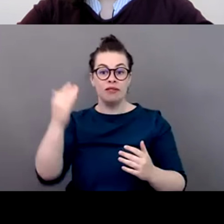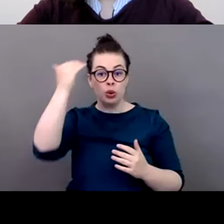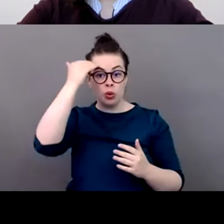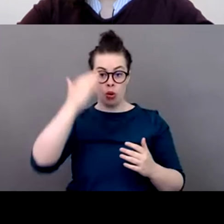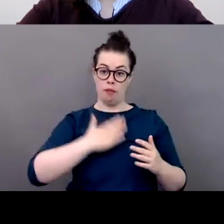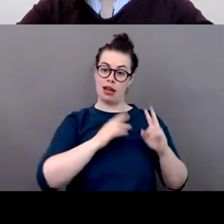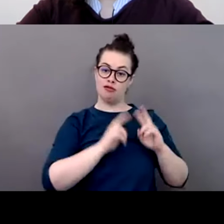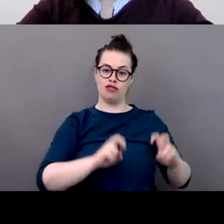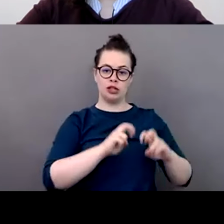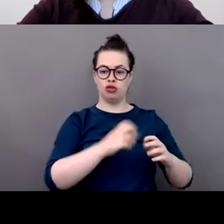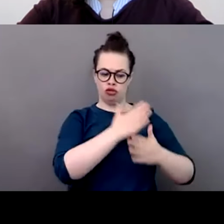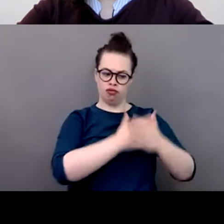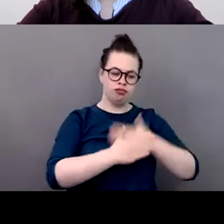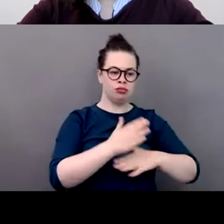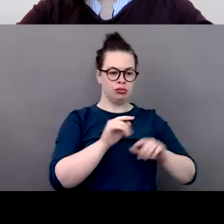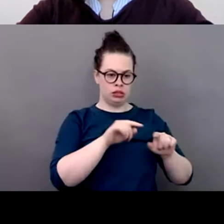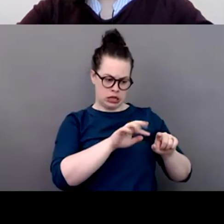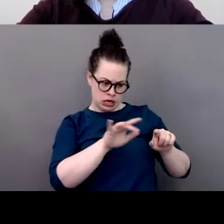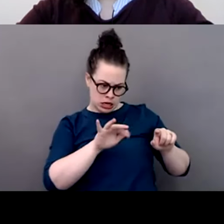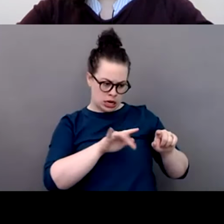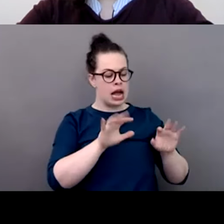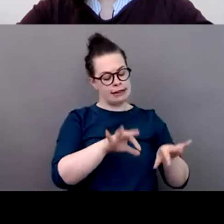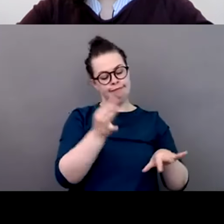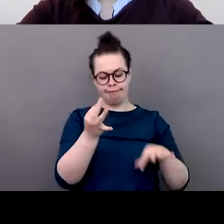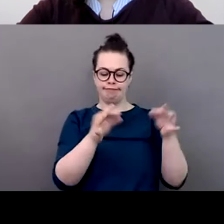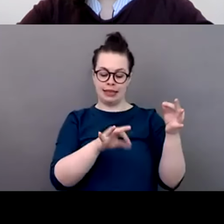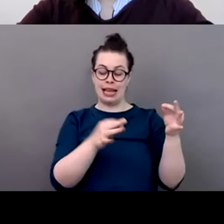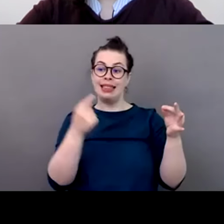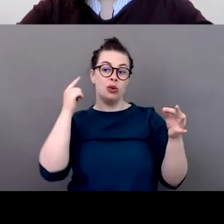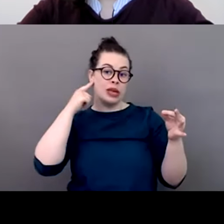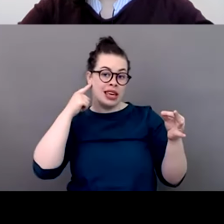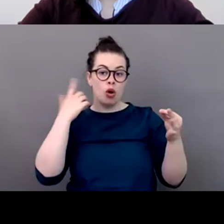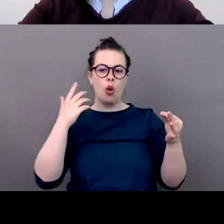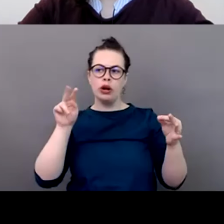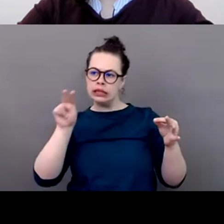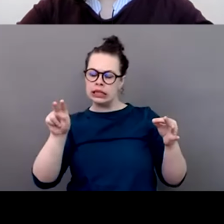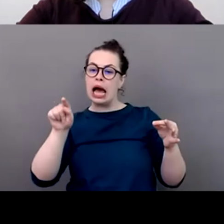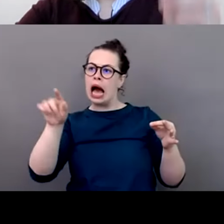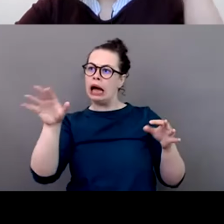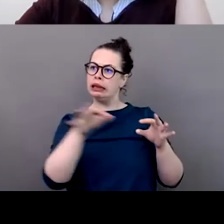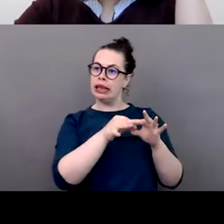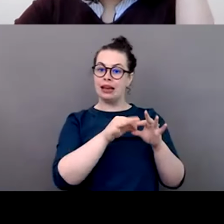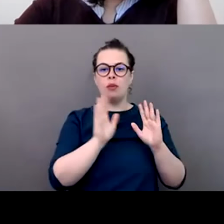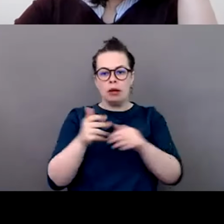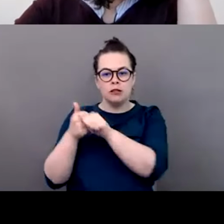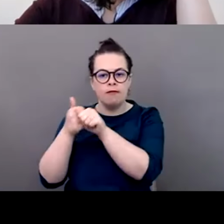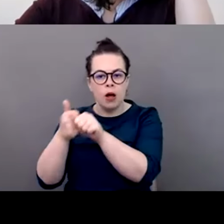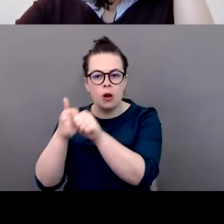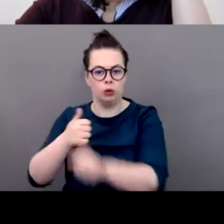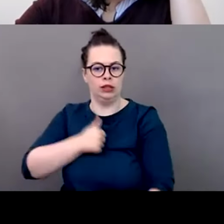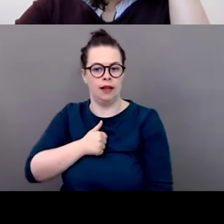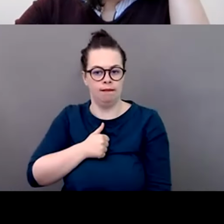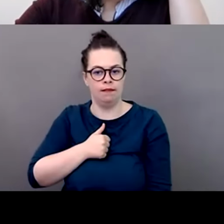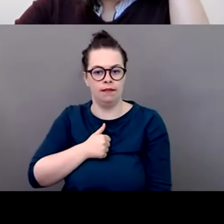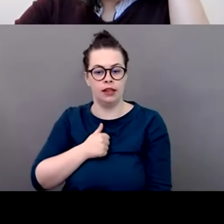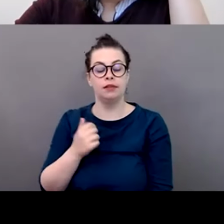area, definitely contact them. That works. So for example, if organizations or even victims